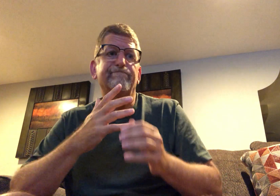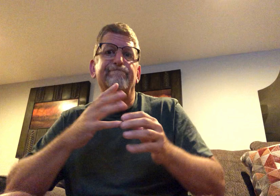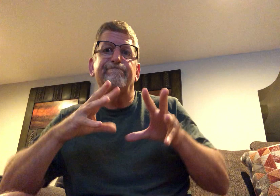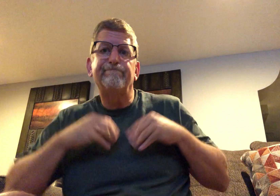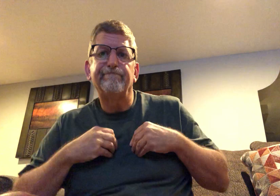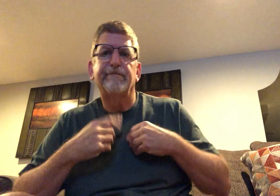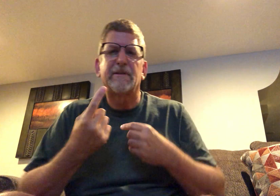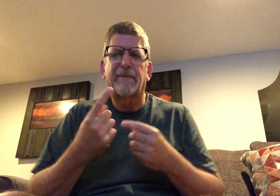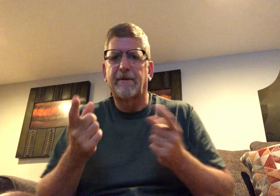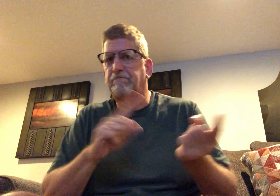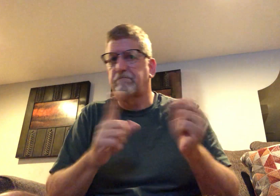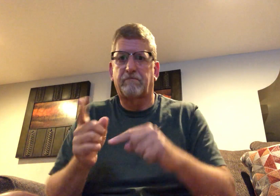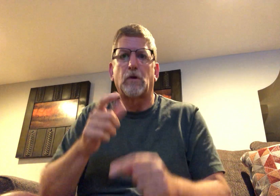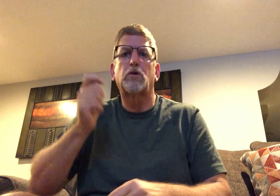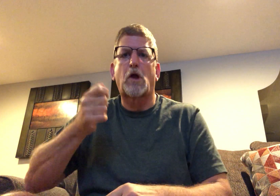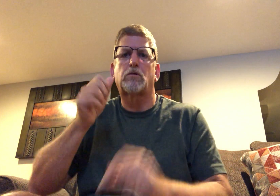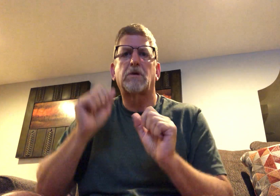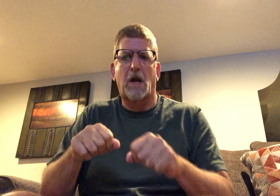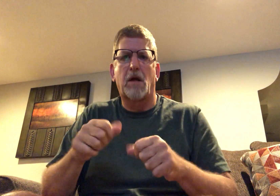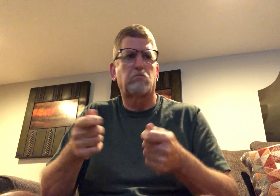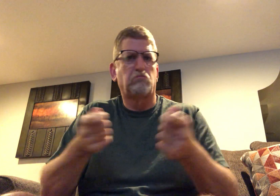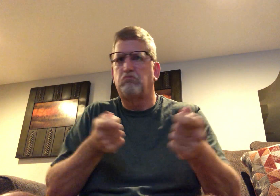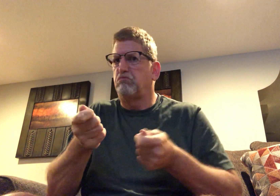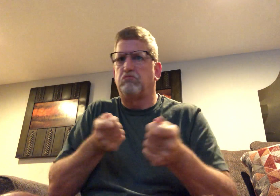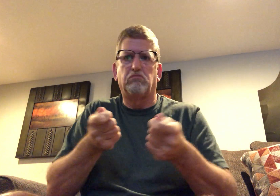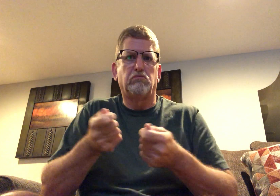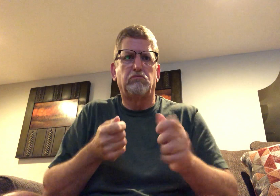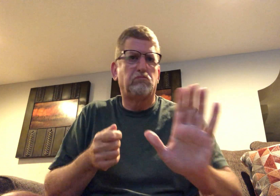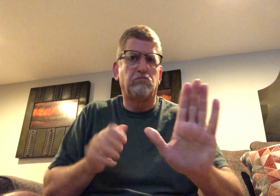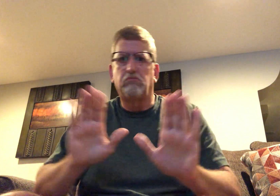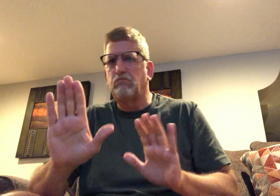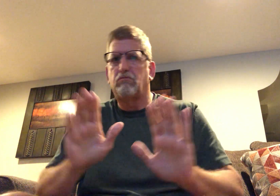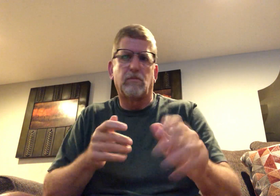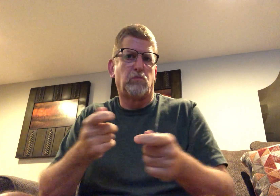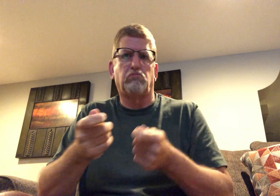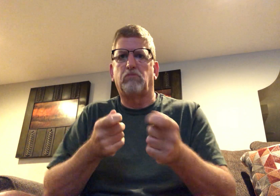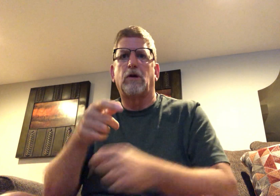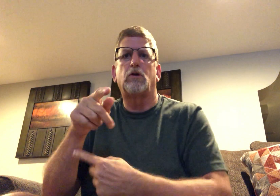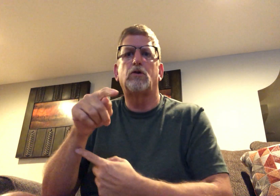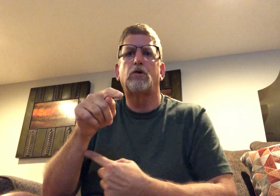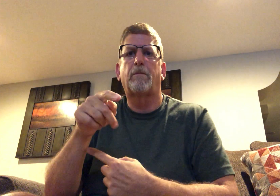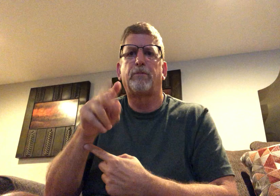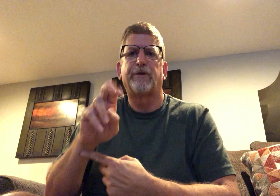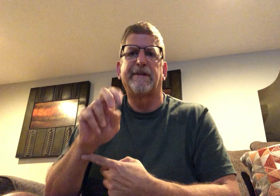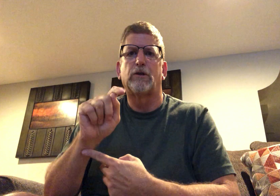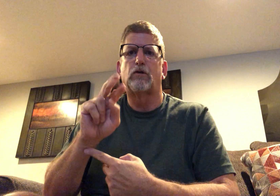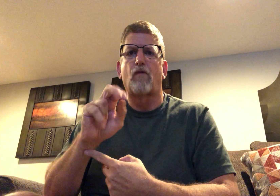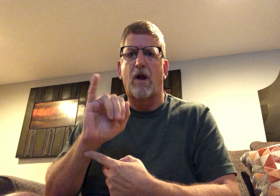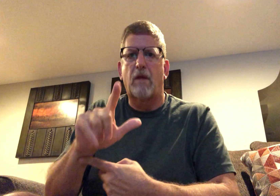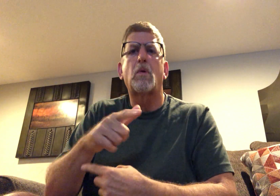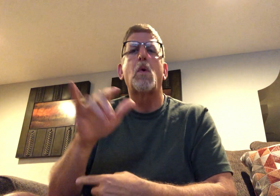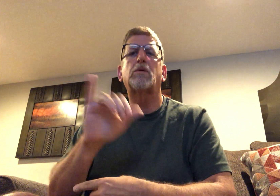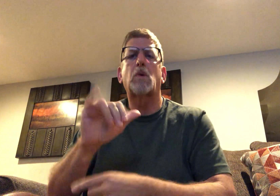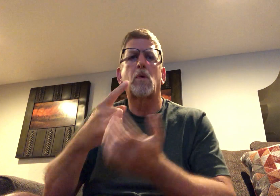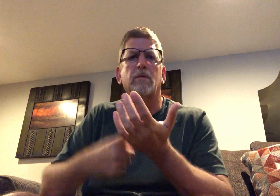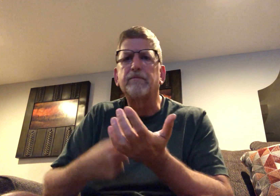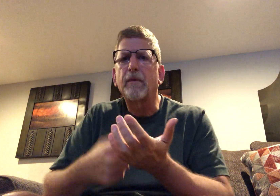and hands are also darkened. Trudeau issued an apology late Wednesday. It was a dumb thing to do.